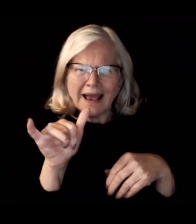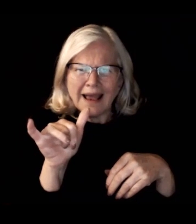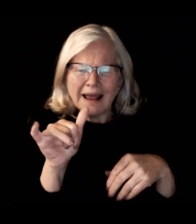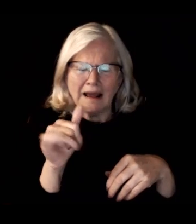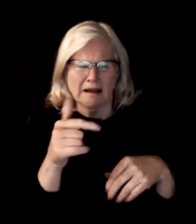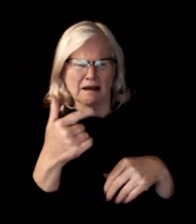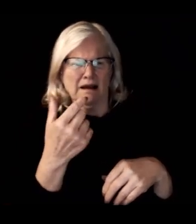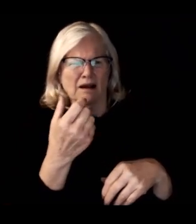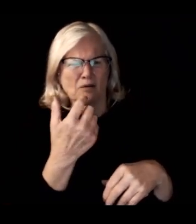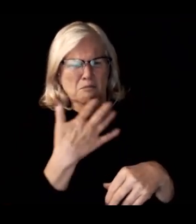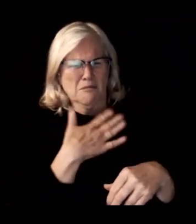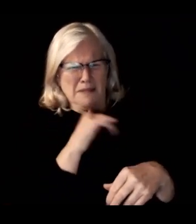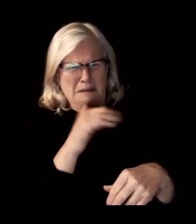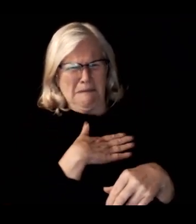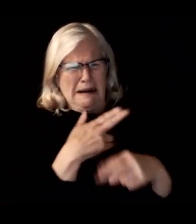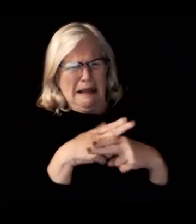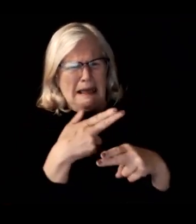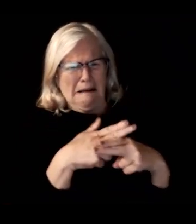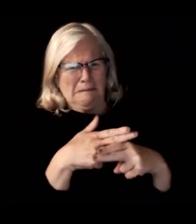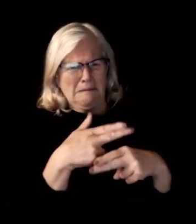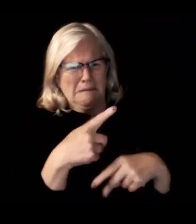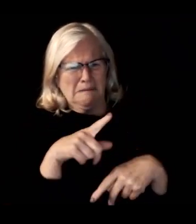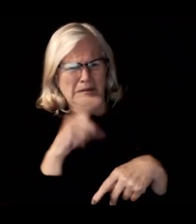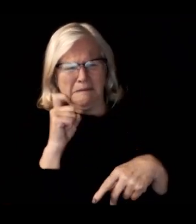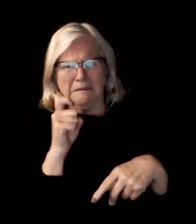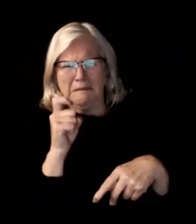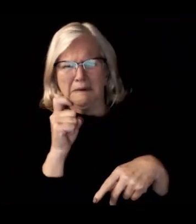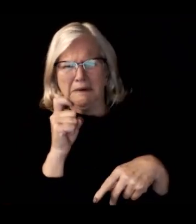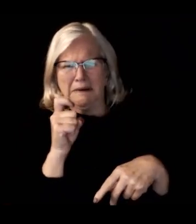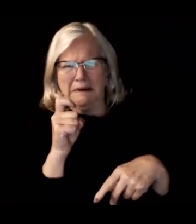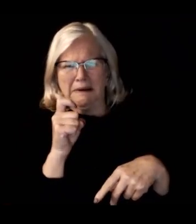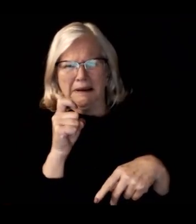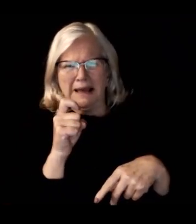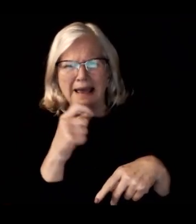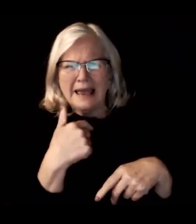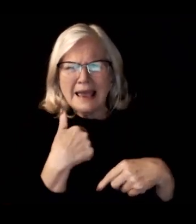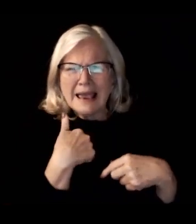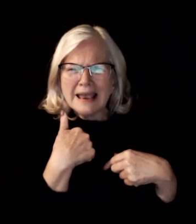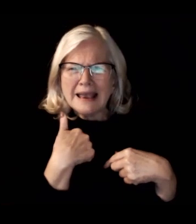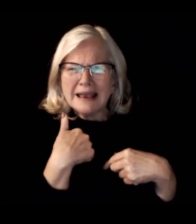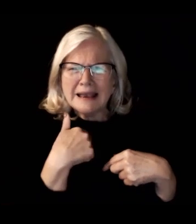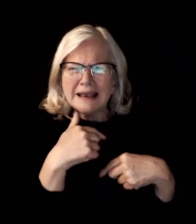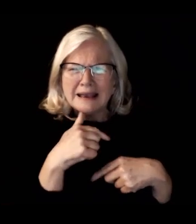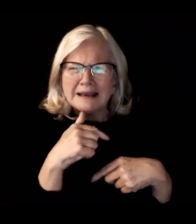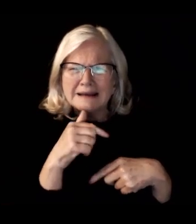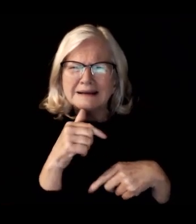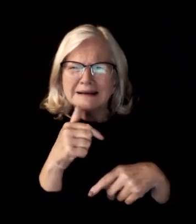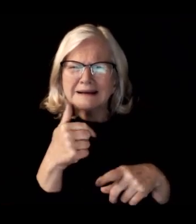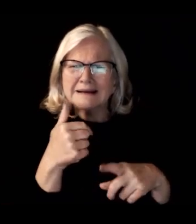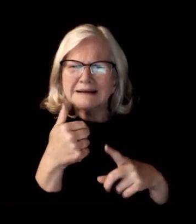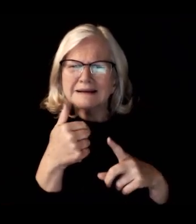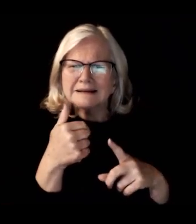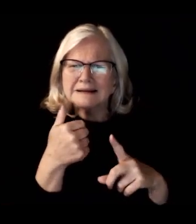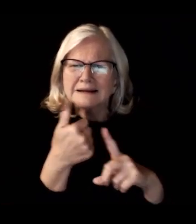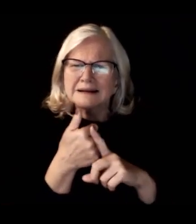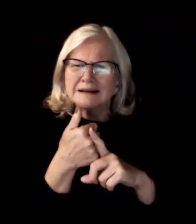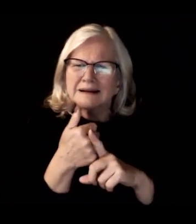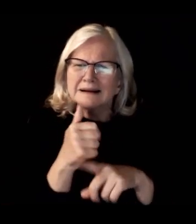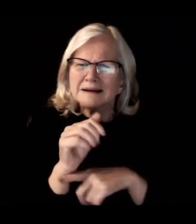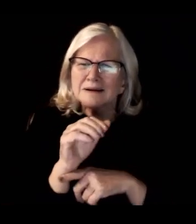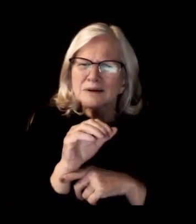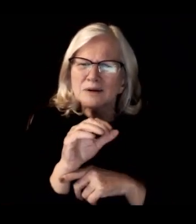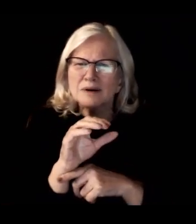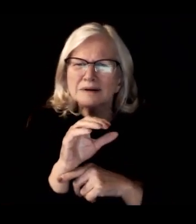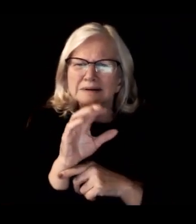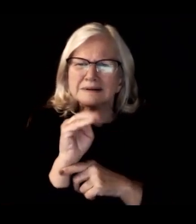July 10th Minnesota Department of Health long-term care facility guidance, even suggesting, with mom in